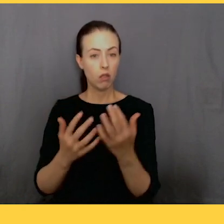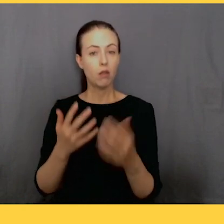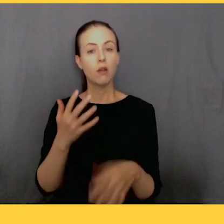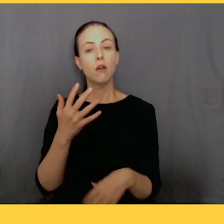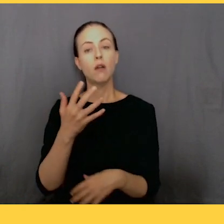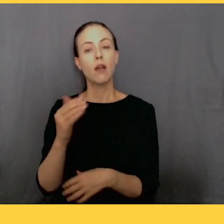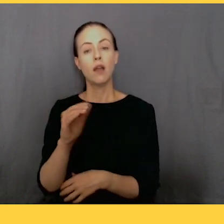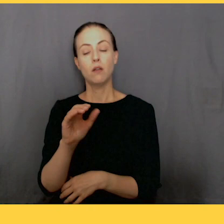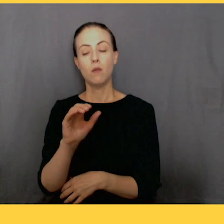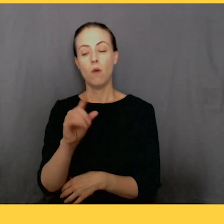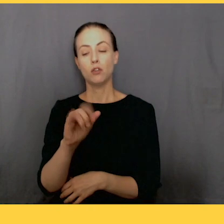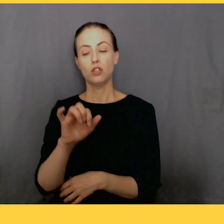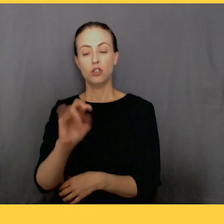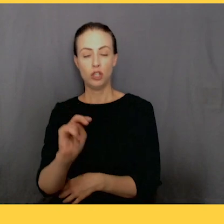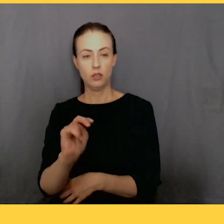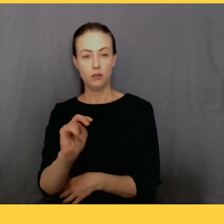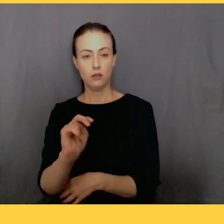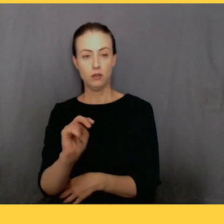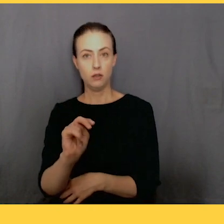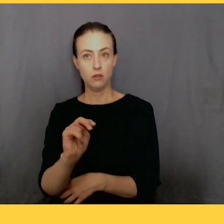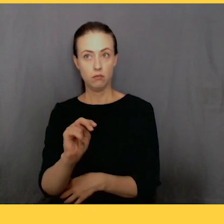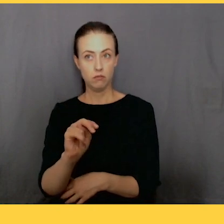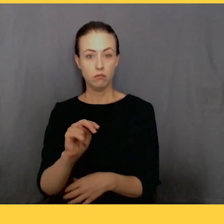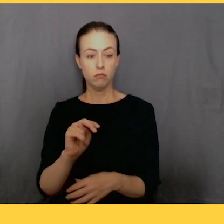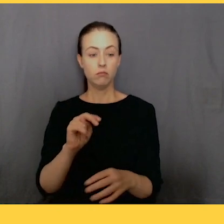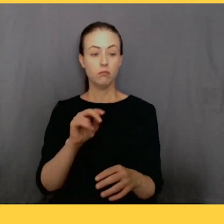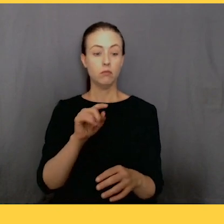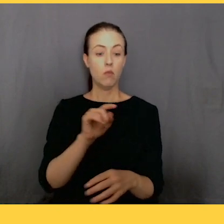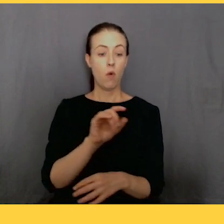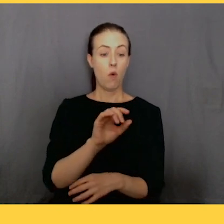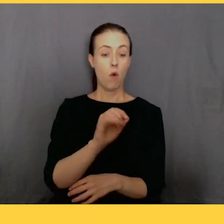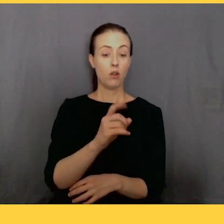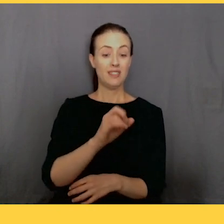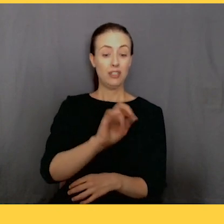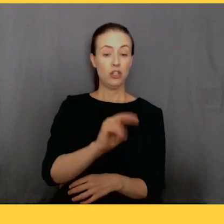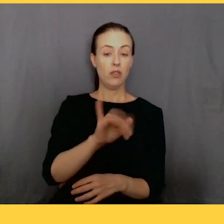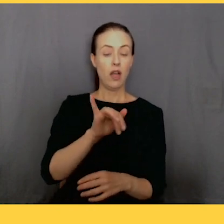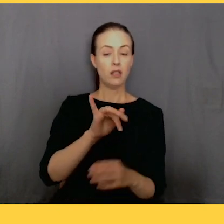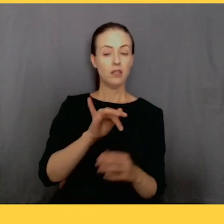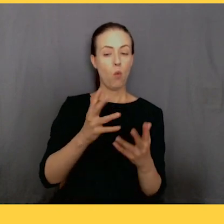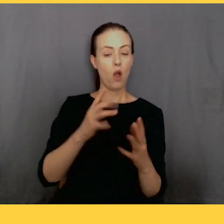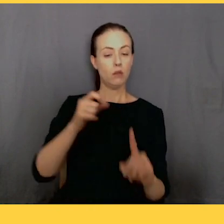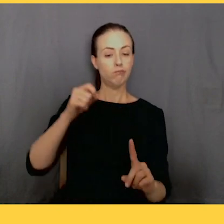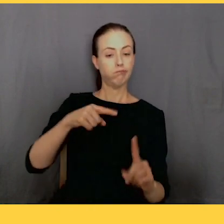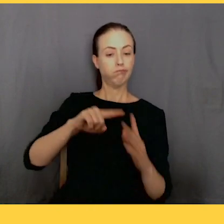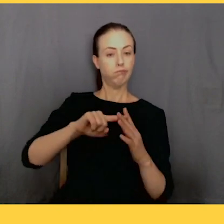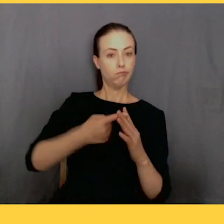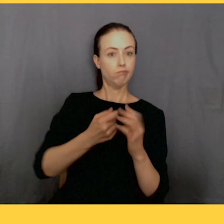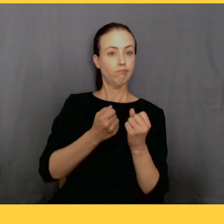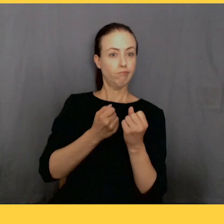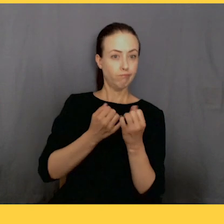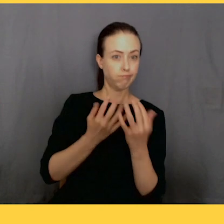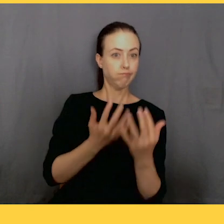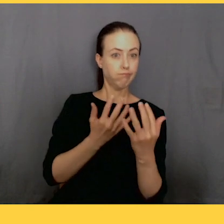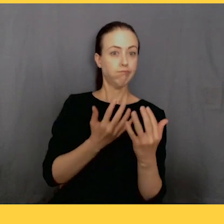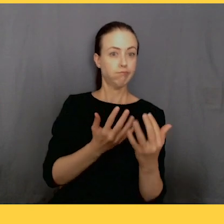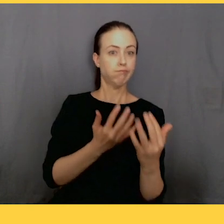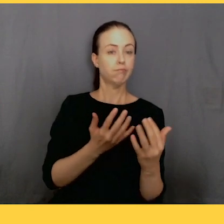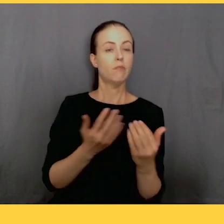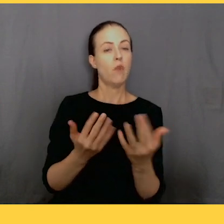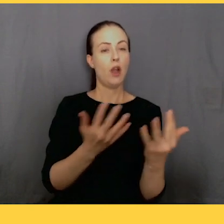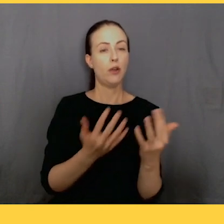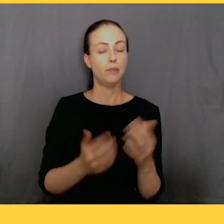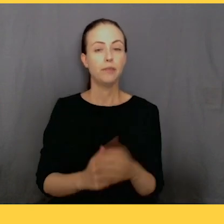the oxygen, which is, think of it as a catalyst to propel the fire. And so in this case, what we're